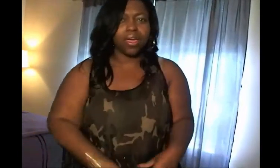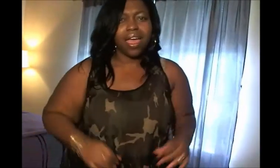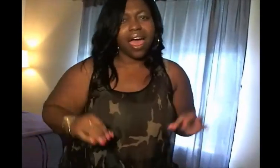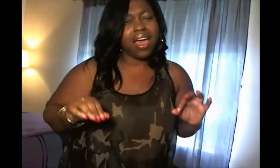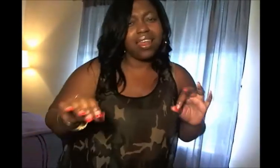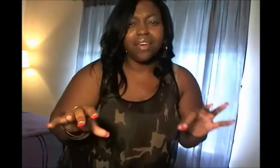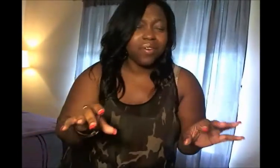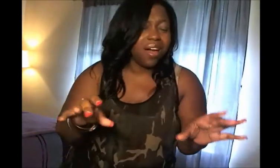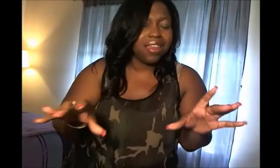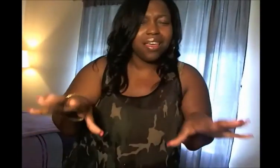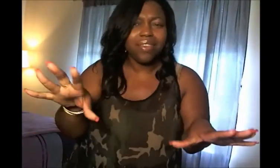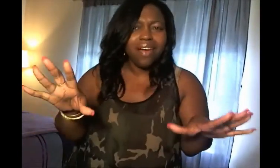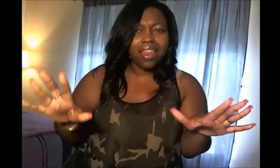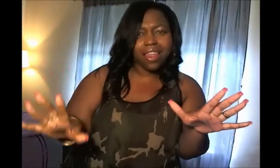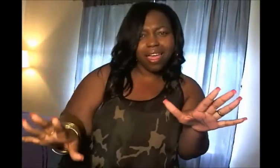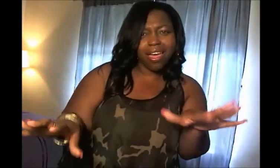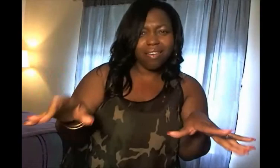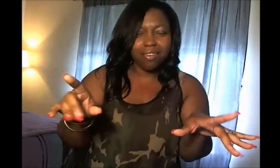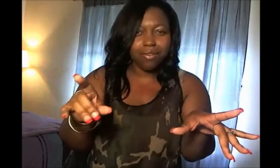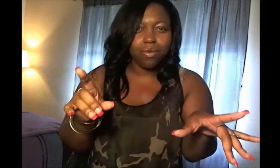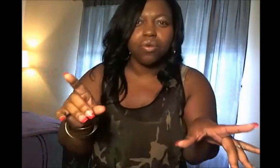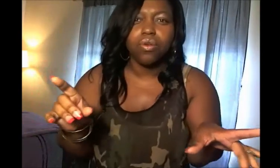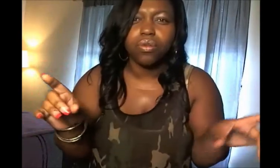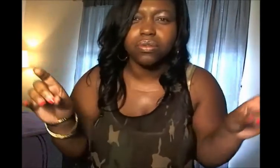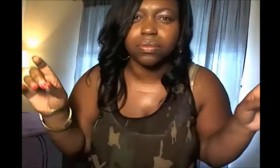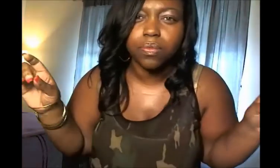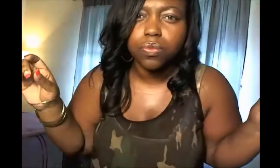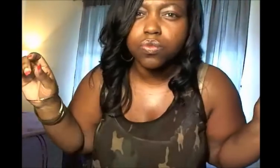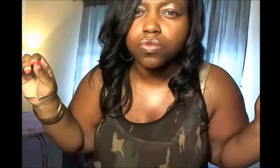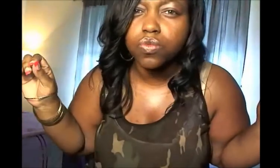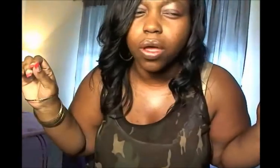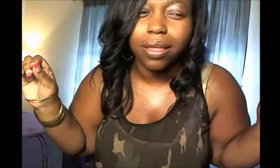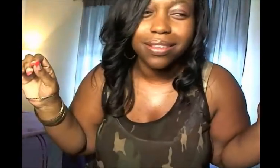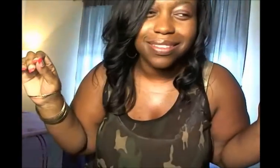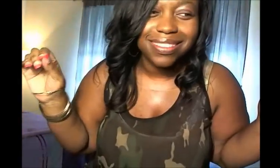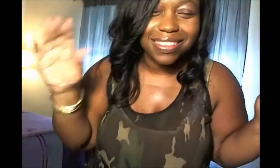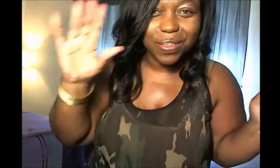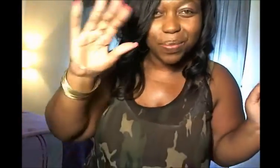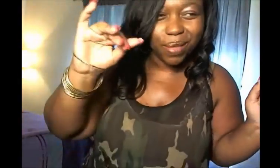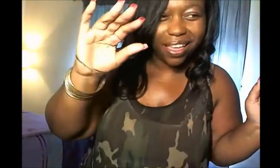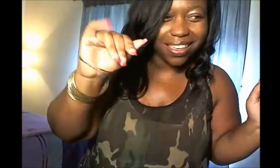I love you, I love you, I love you. Bye.